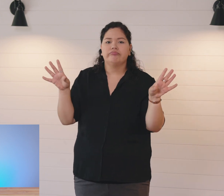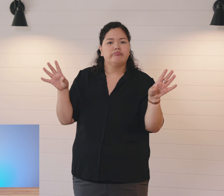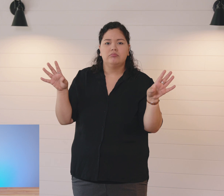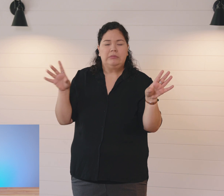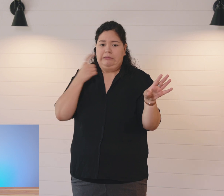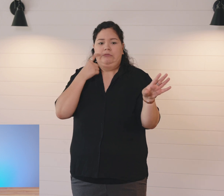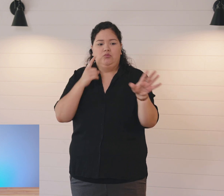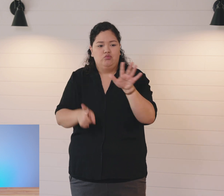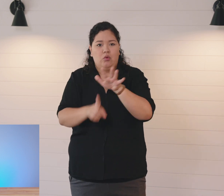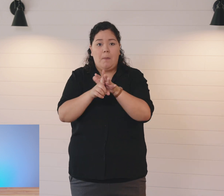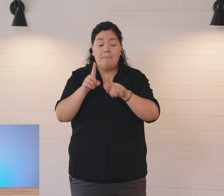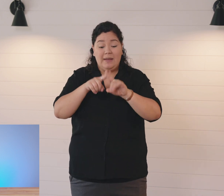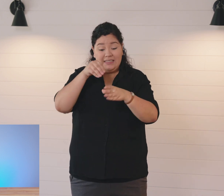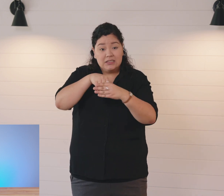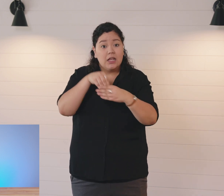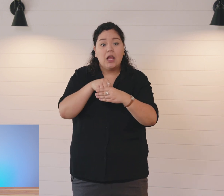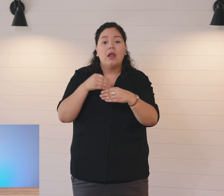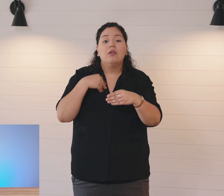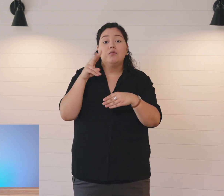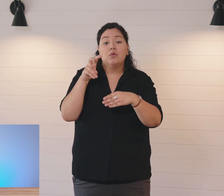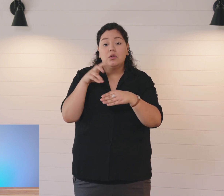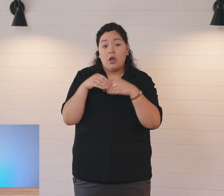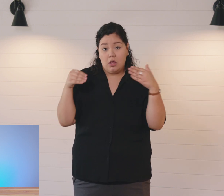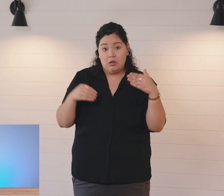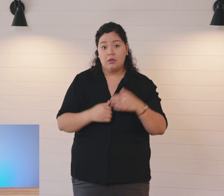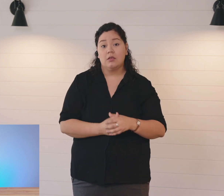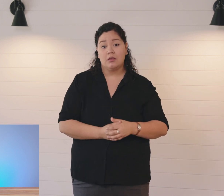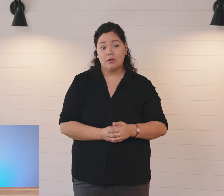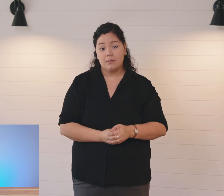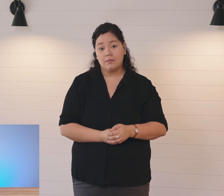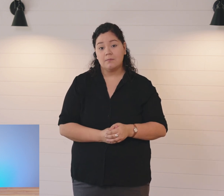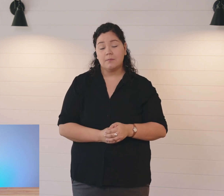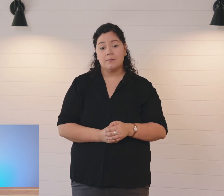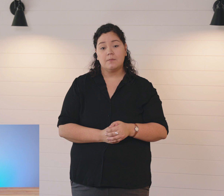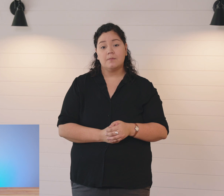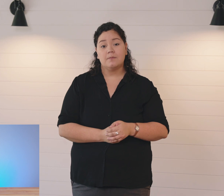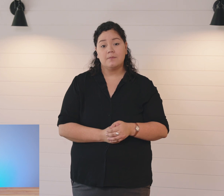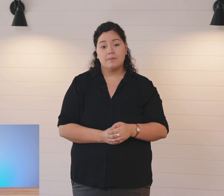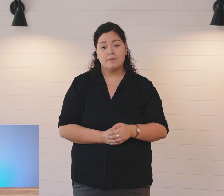And in it was $200.